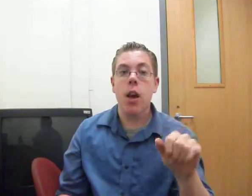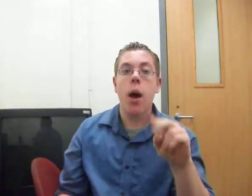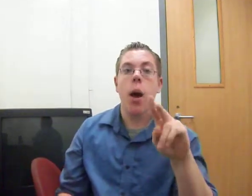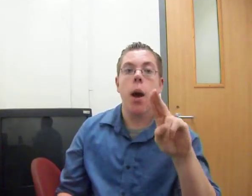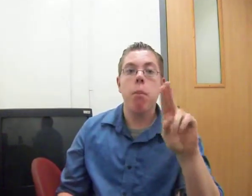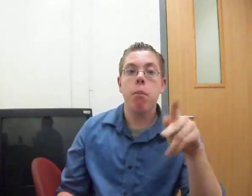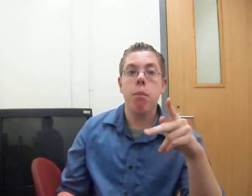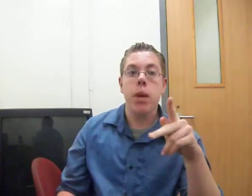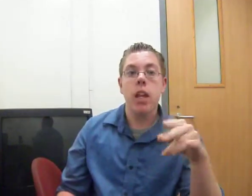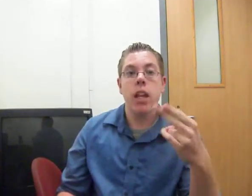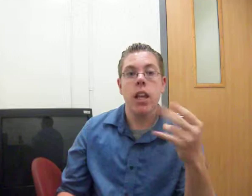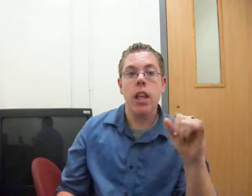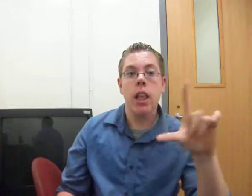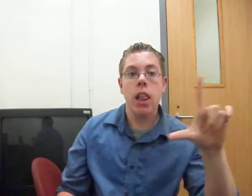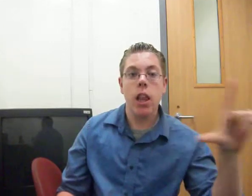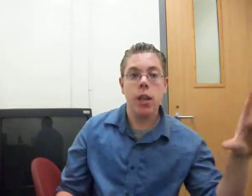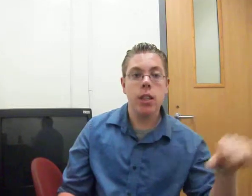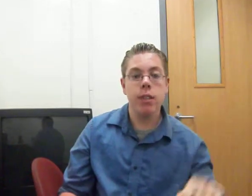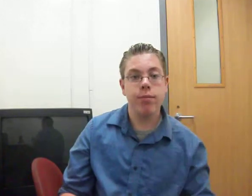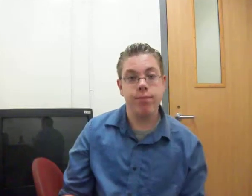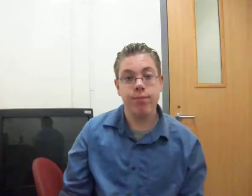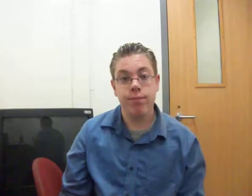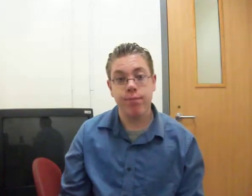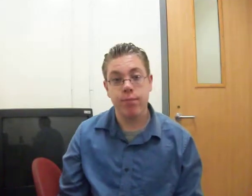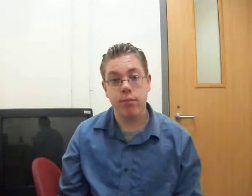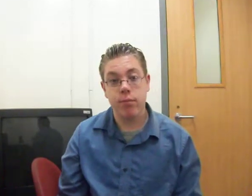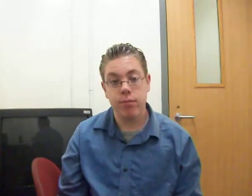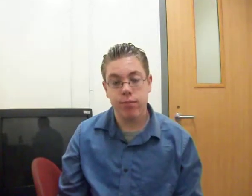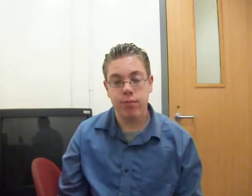Of course, just like everything else, if you go uphill, there's going to be a reward coming downhill.